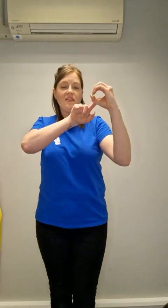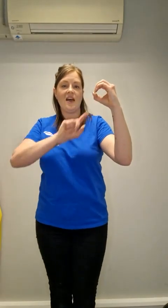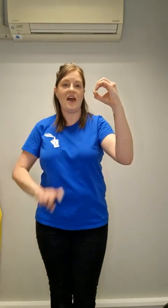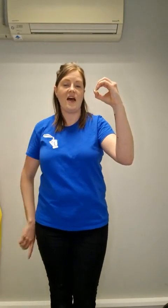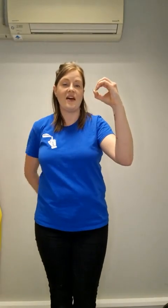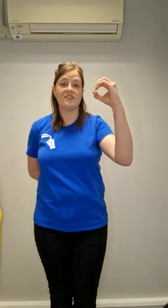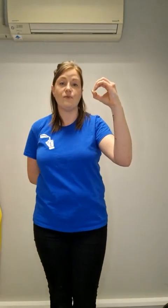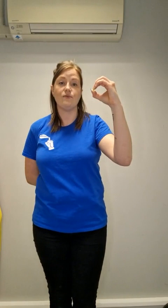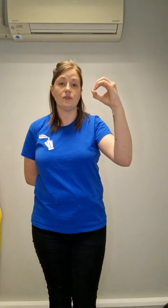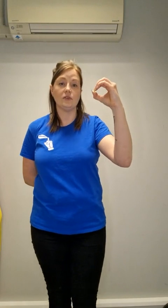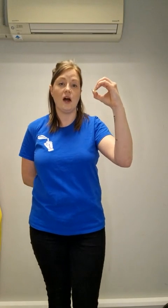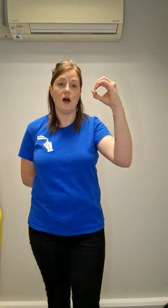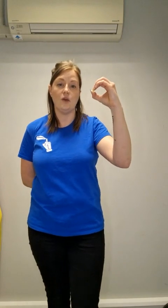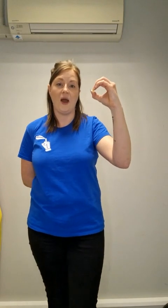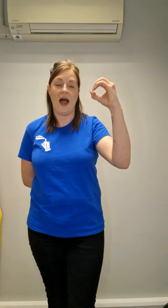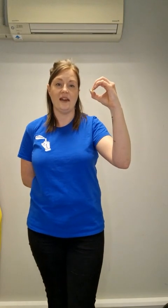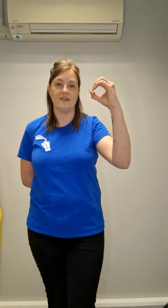there, and that's a full O hand.